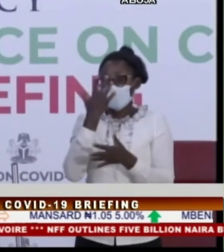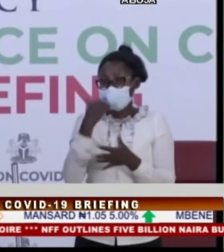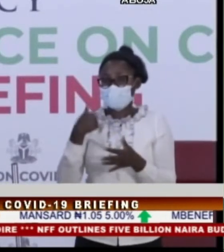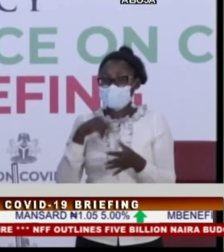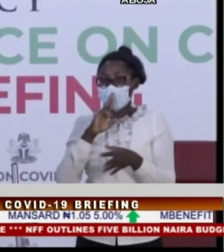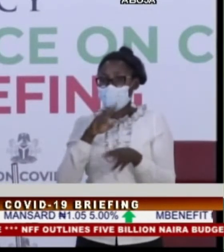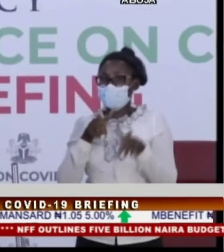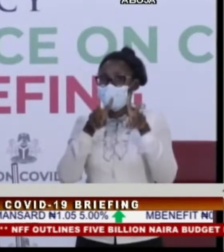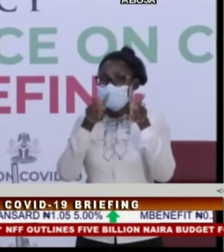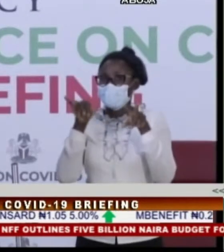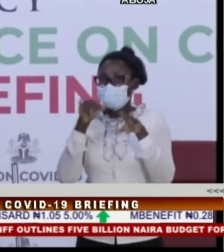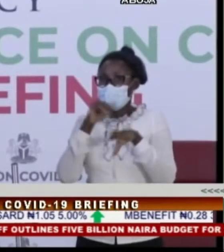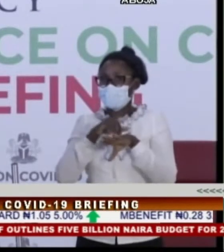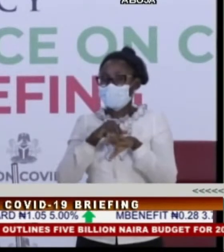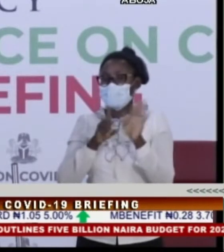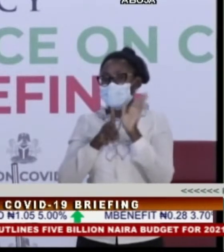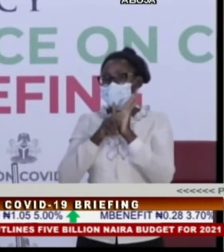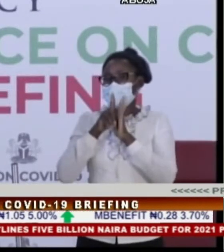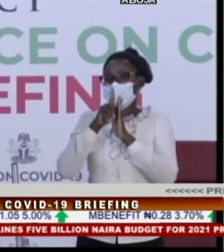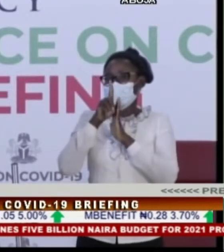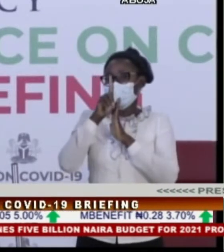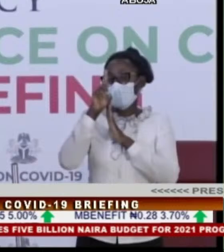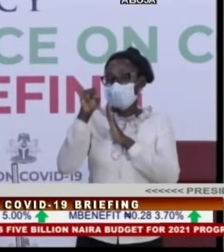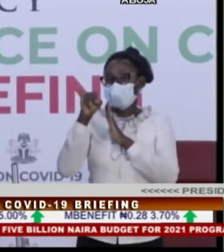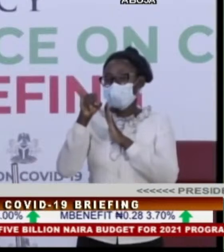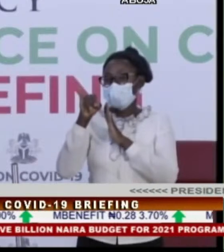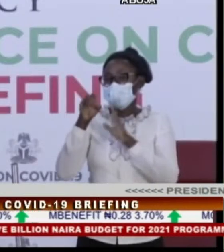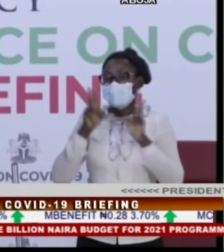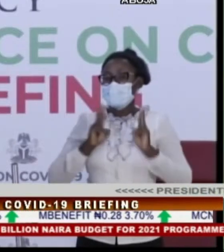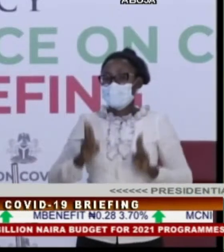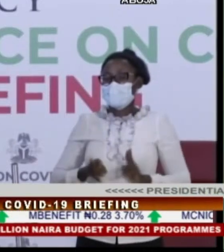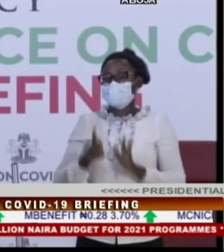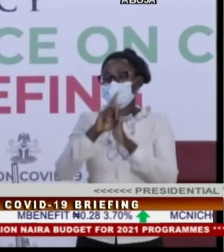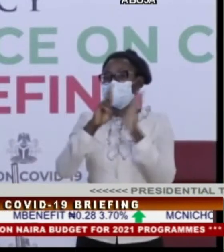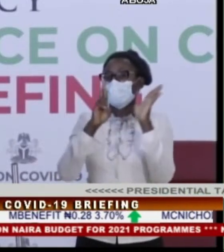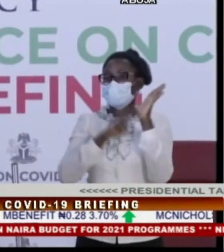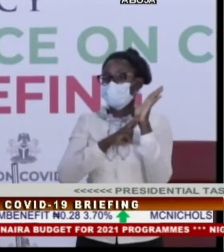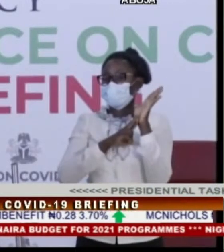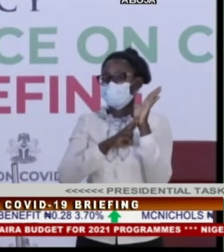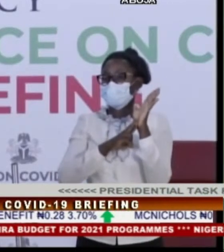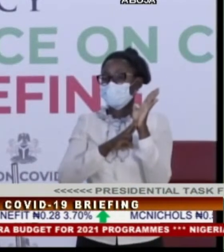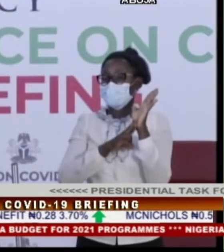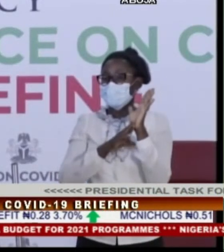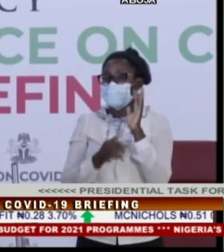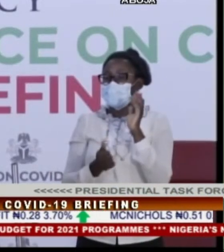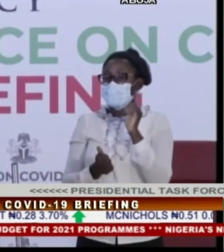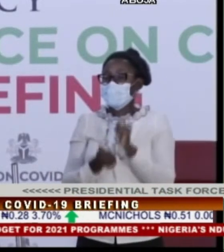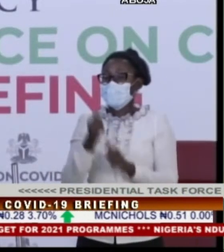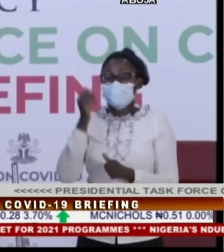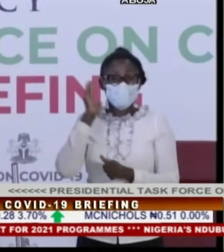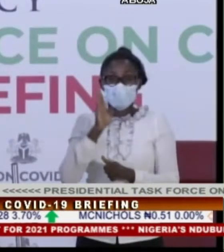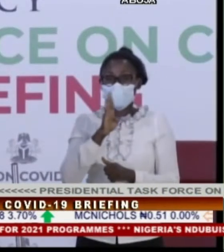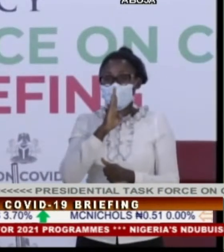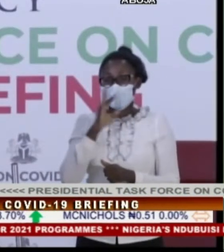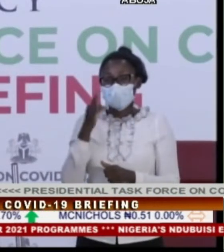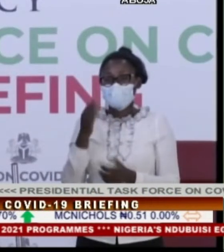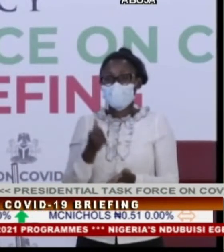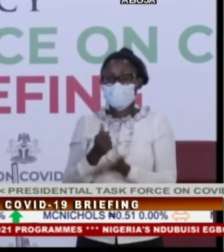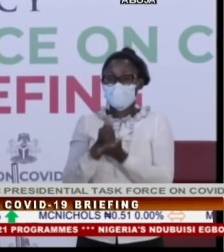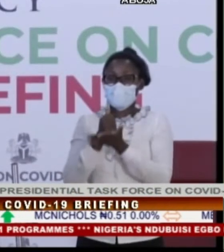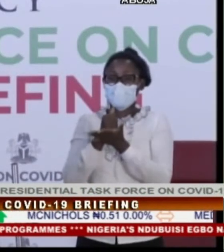space. And correspondingly, what will happen is that people who have other ailments will not be able to